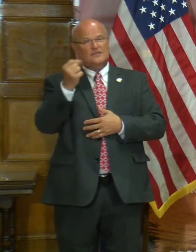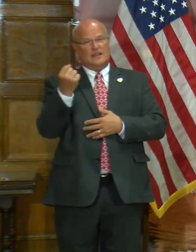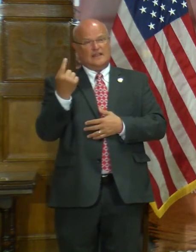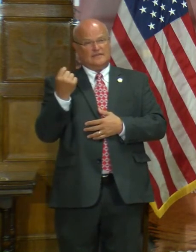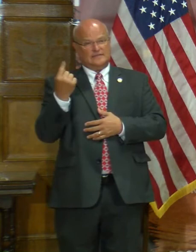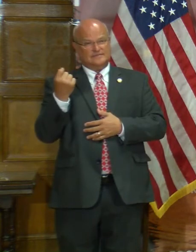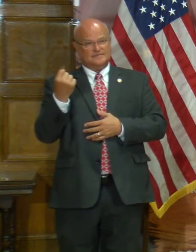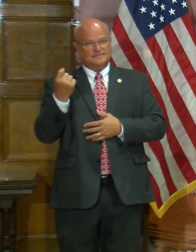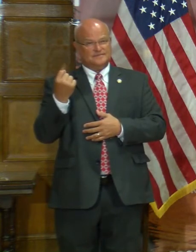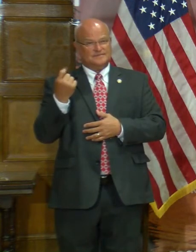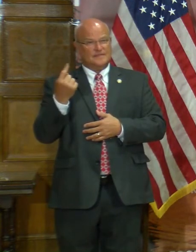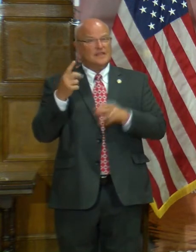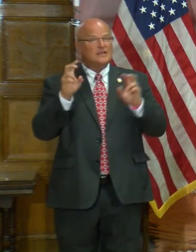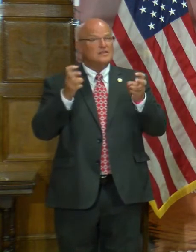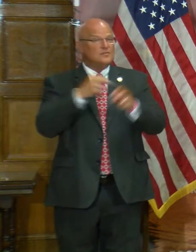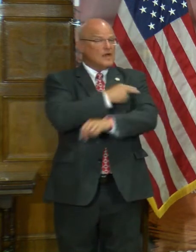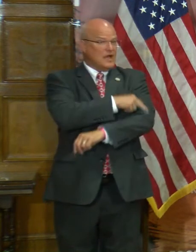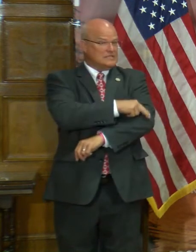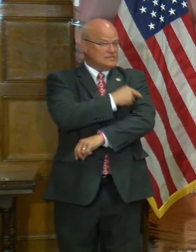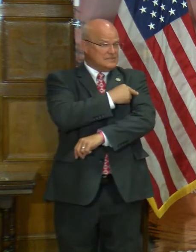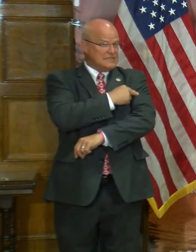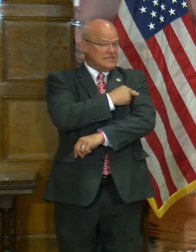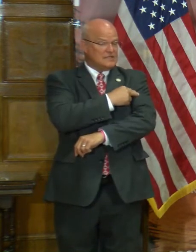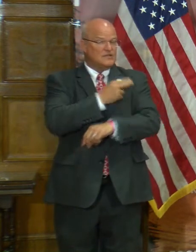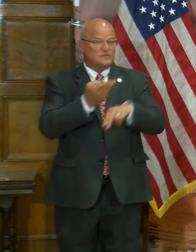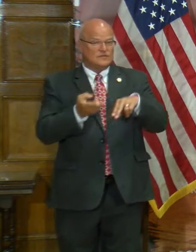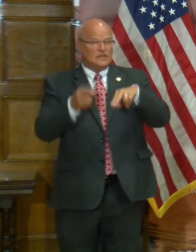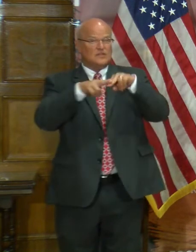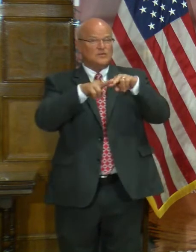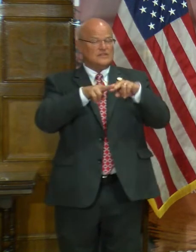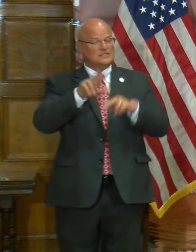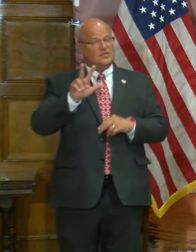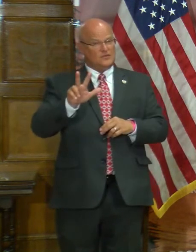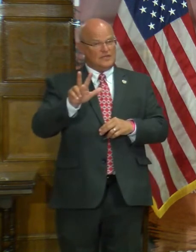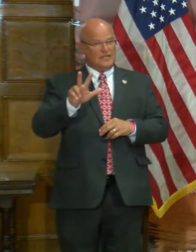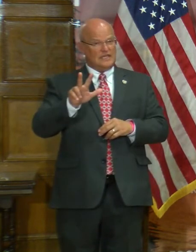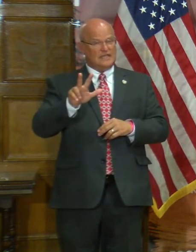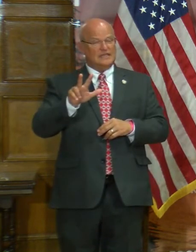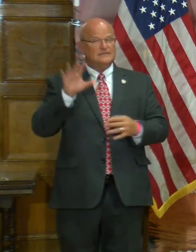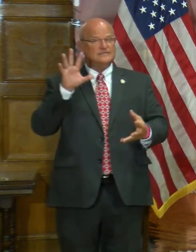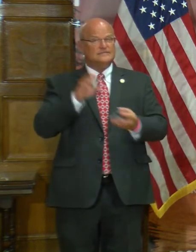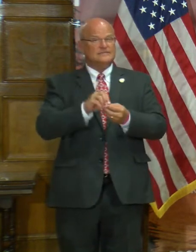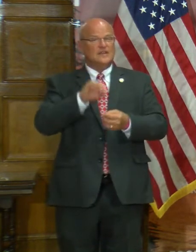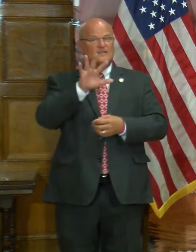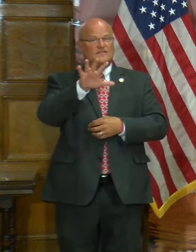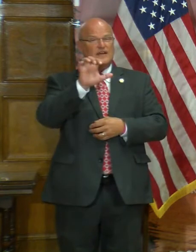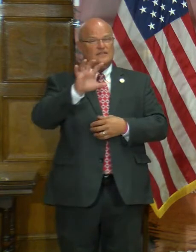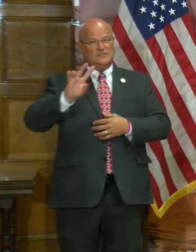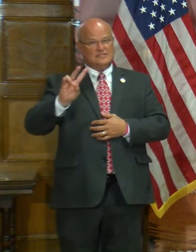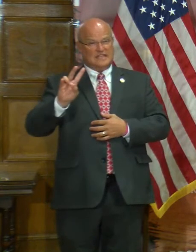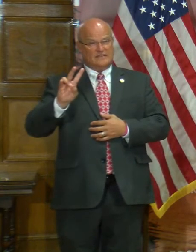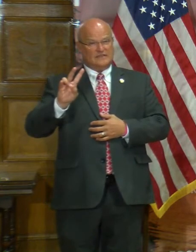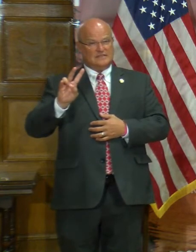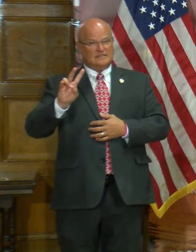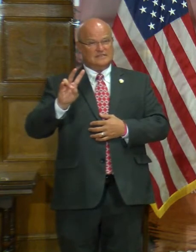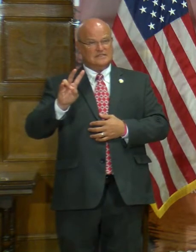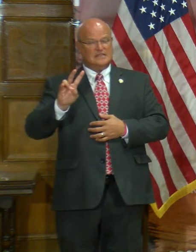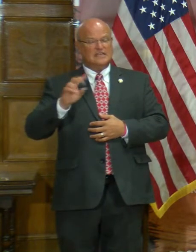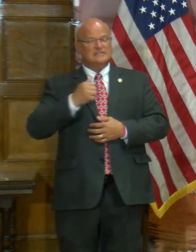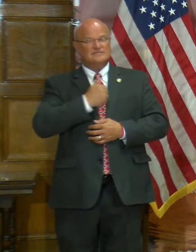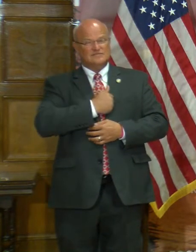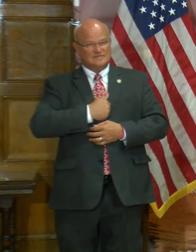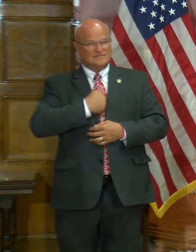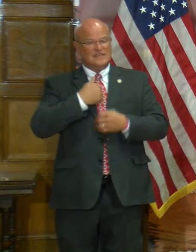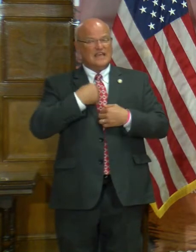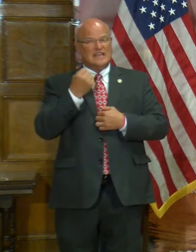42,511. In terms of hospitalizations, we have increased 3. That brings us to 507. And very regrettably,